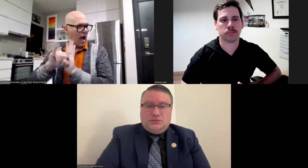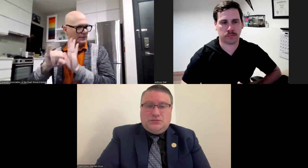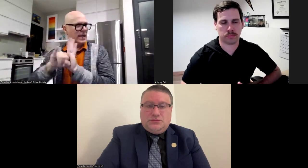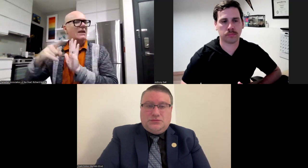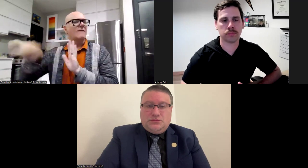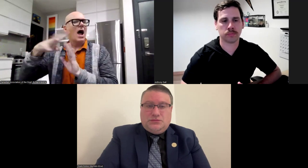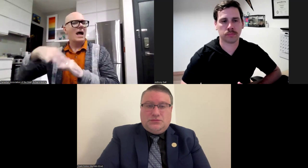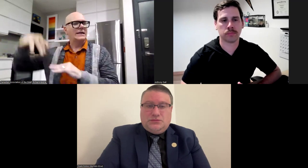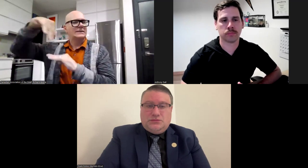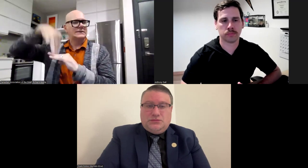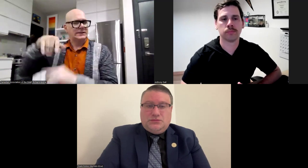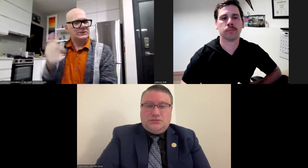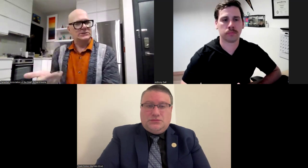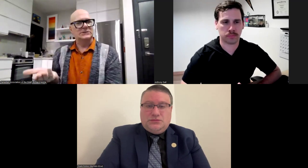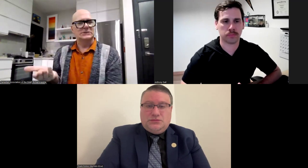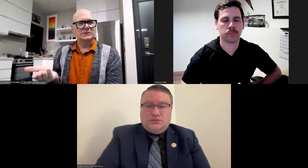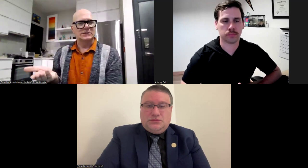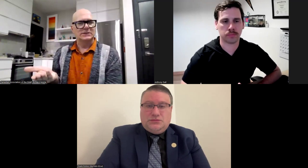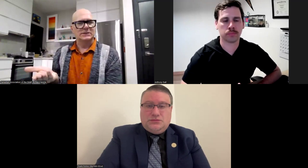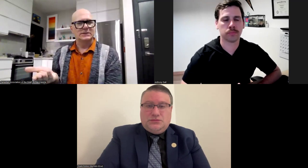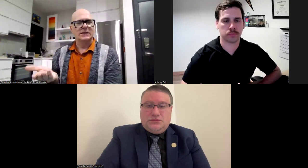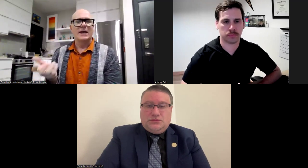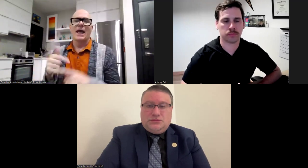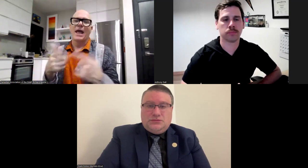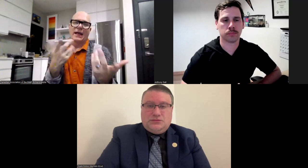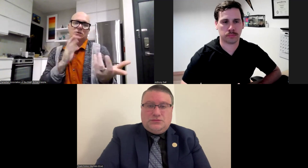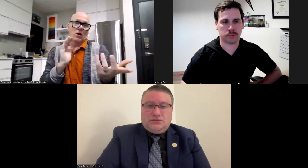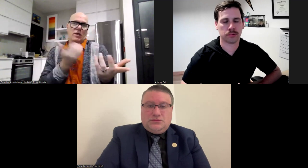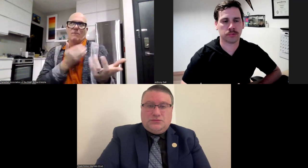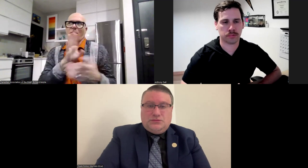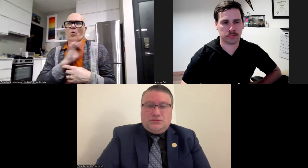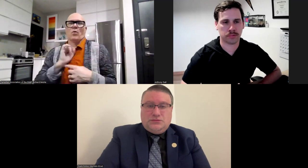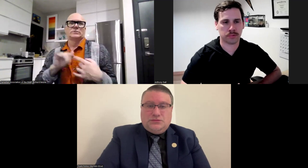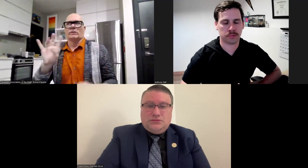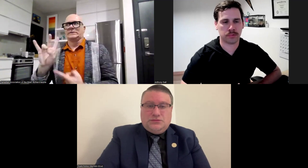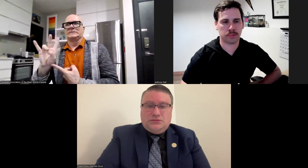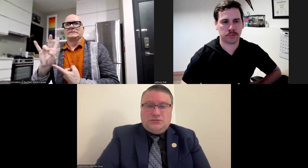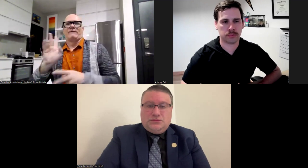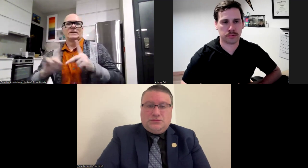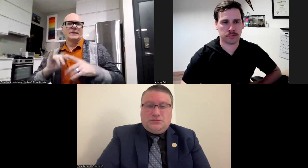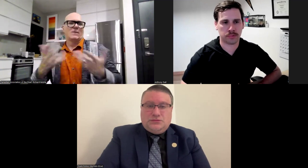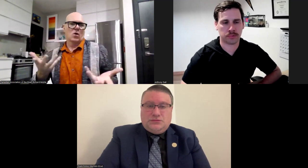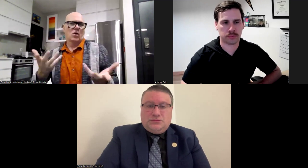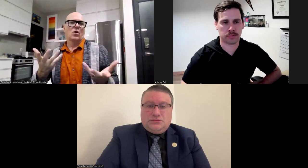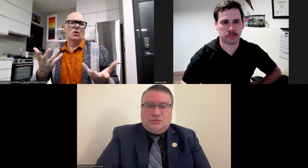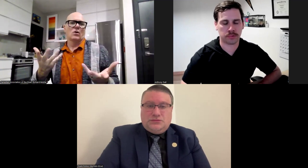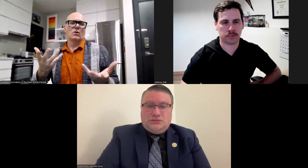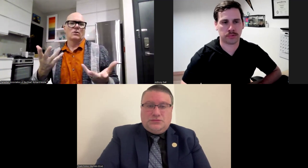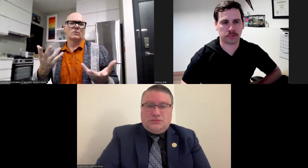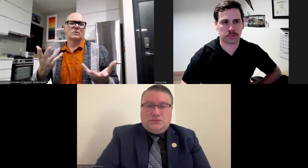board table who identify as Indigenous themselves as well. And so connecting, I mean, our board is just 7